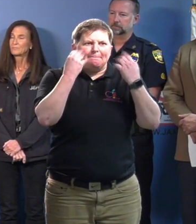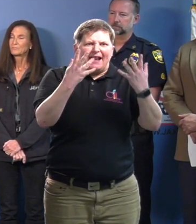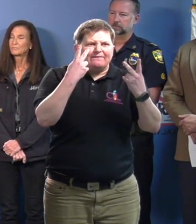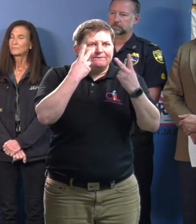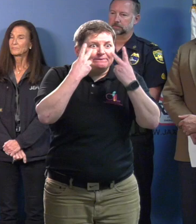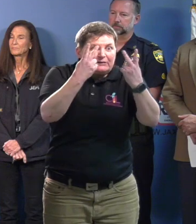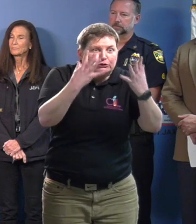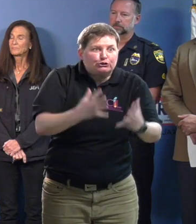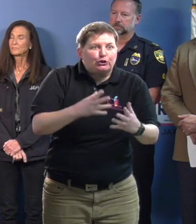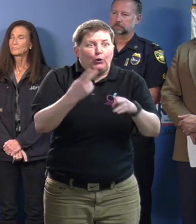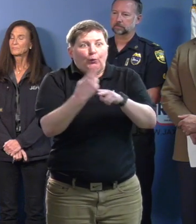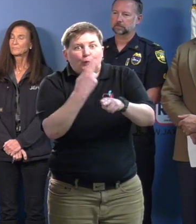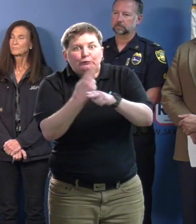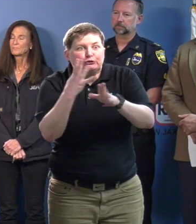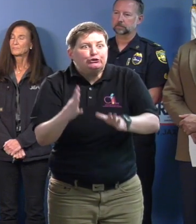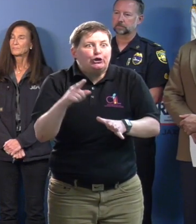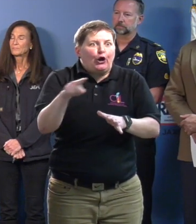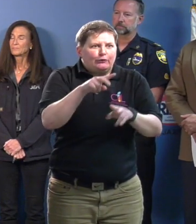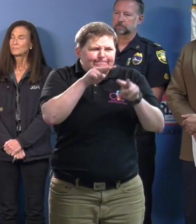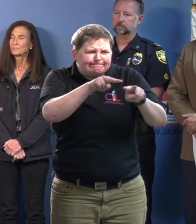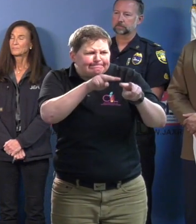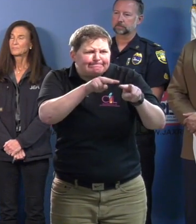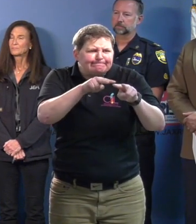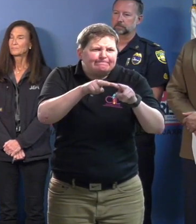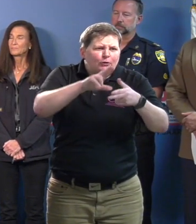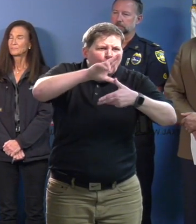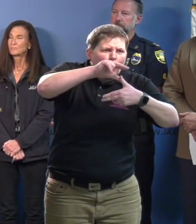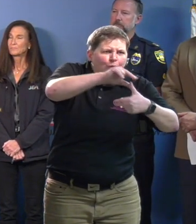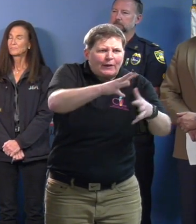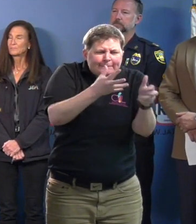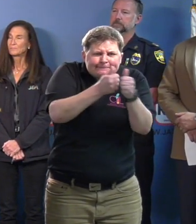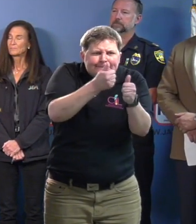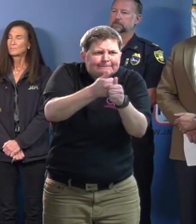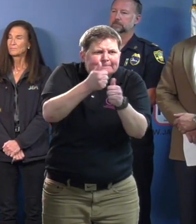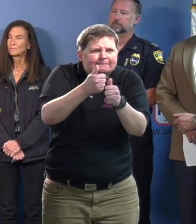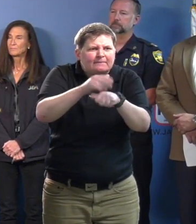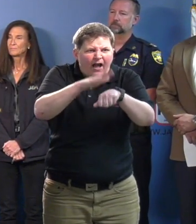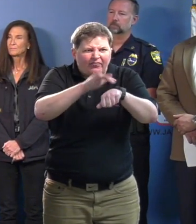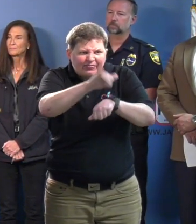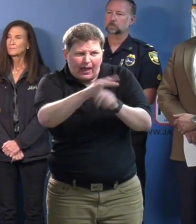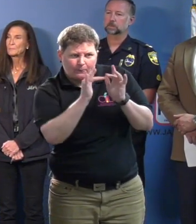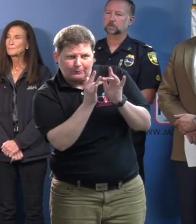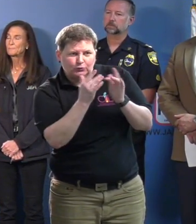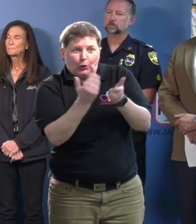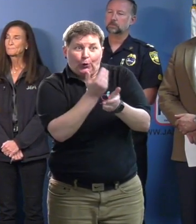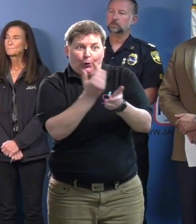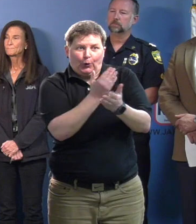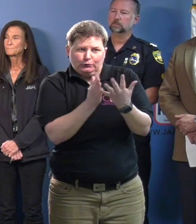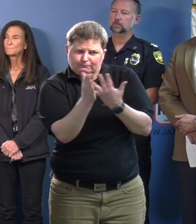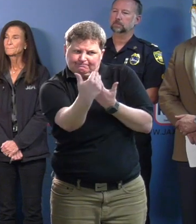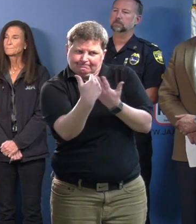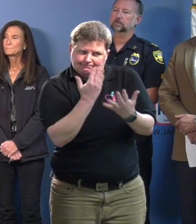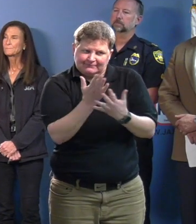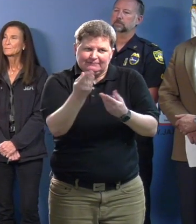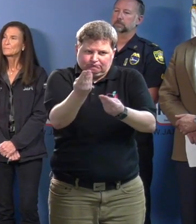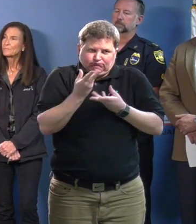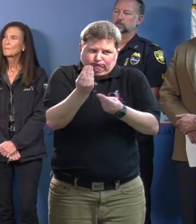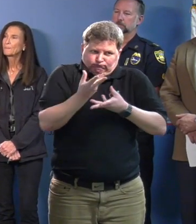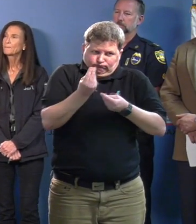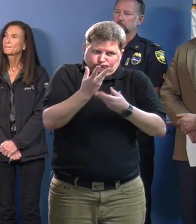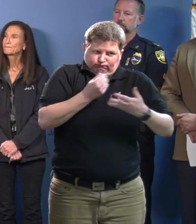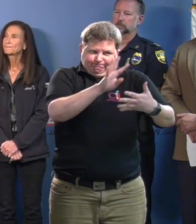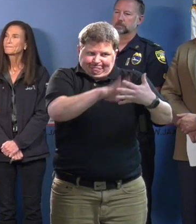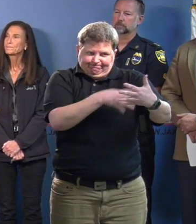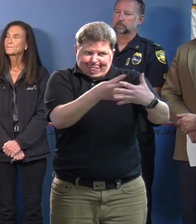been staying up to date on the storm updates and how to be prepared on our new transparency dashboard. I'm proud to say that more